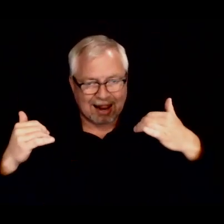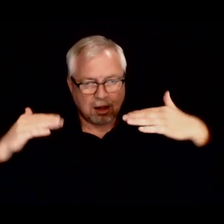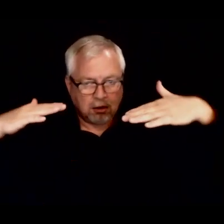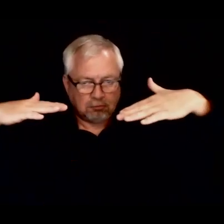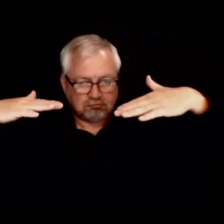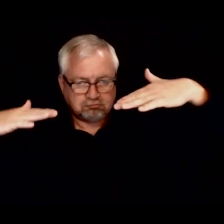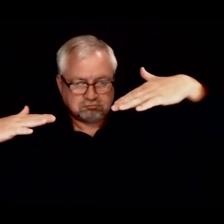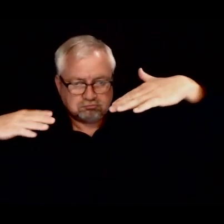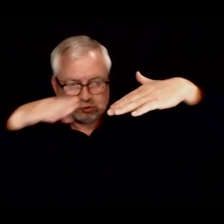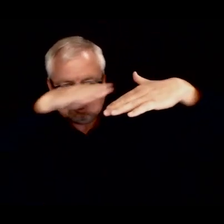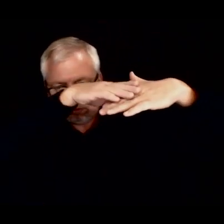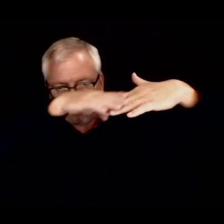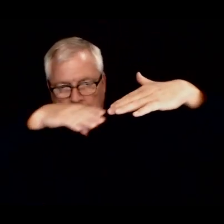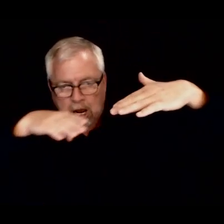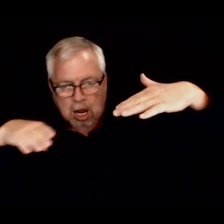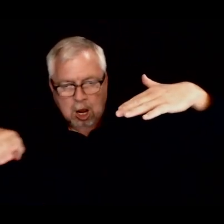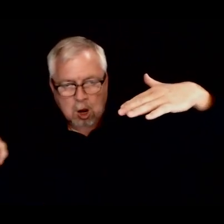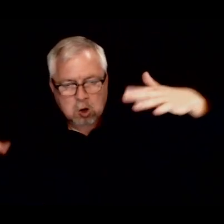you'd like to add?